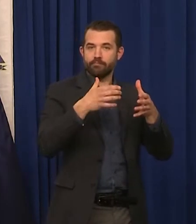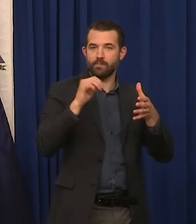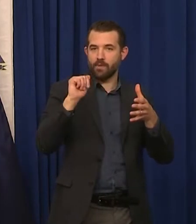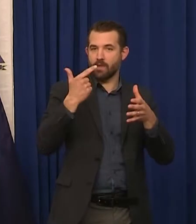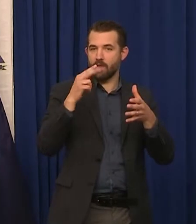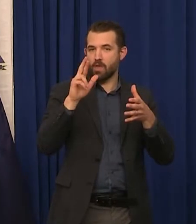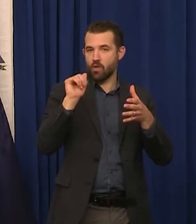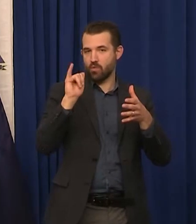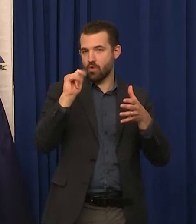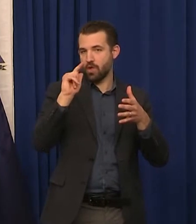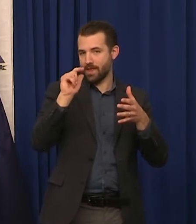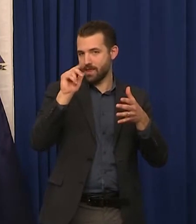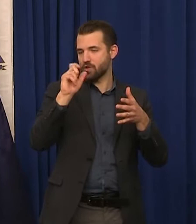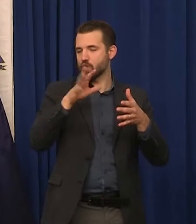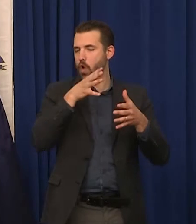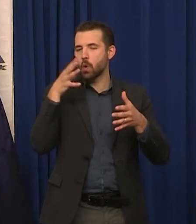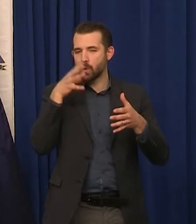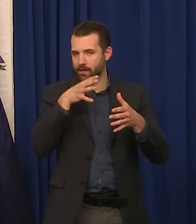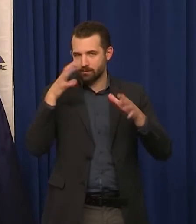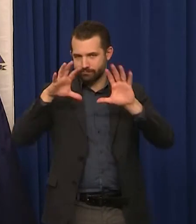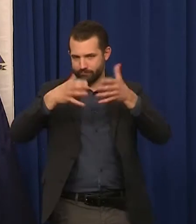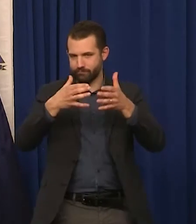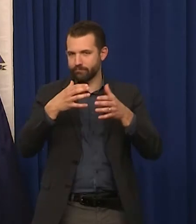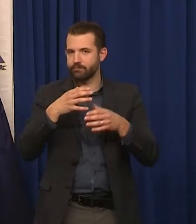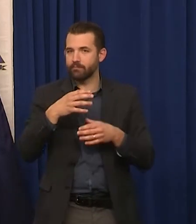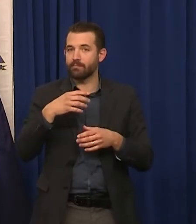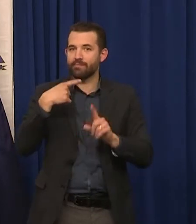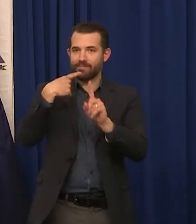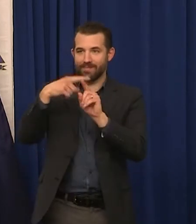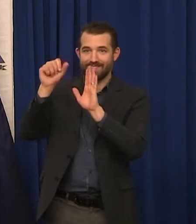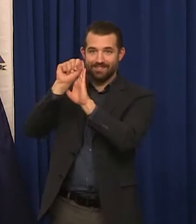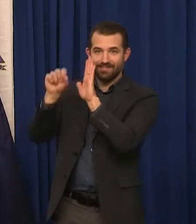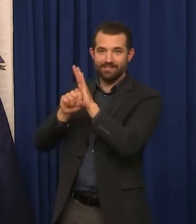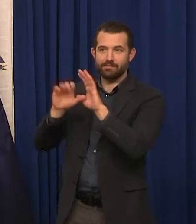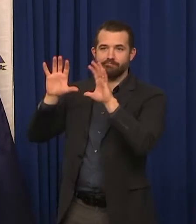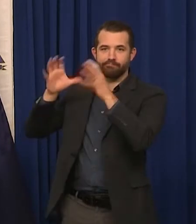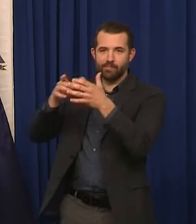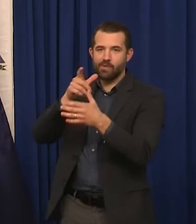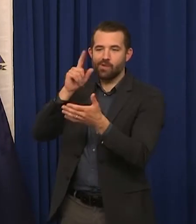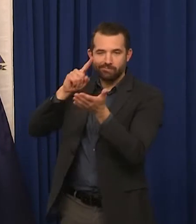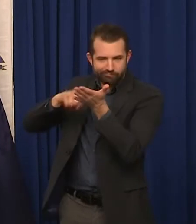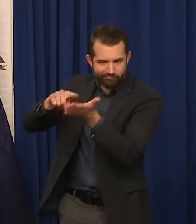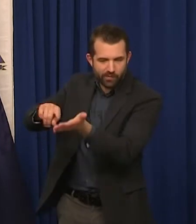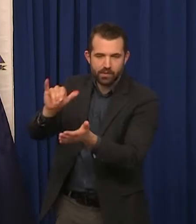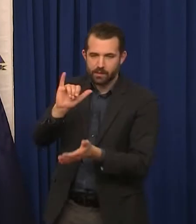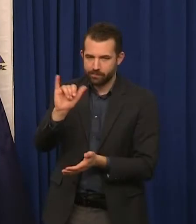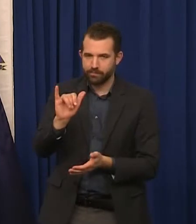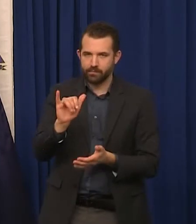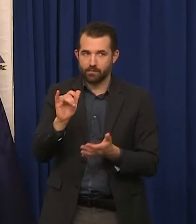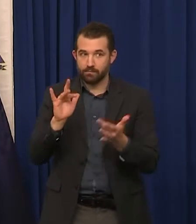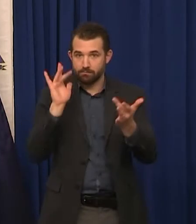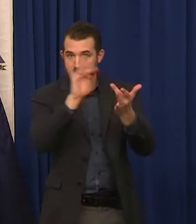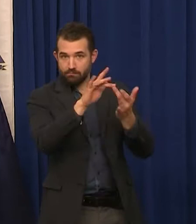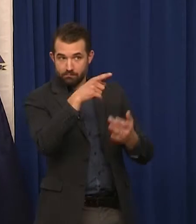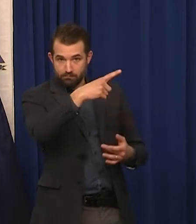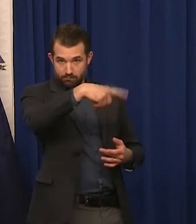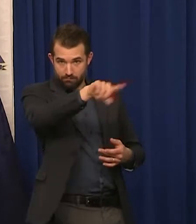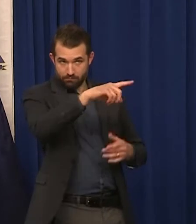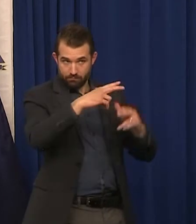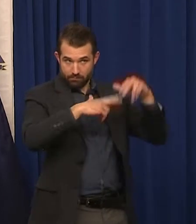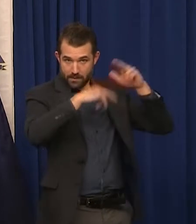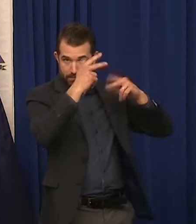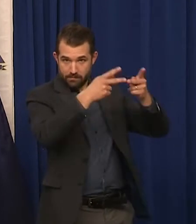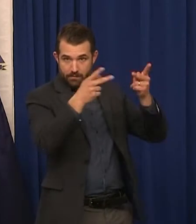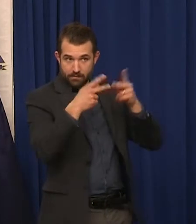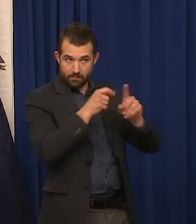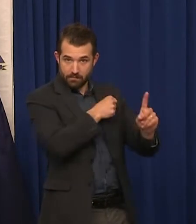state entity. But we've been in contact to make sure that any of those facilities that could affect Maine, we've got